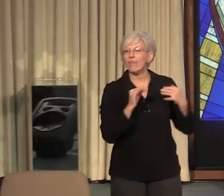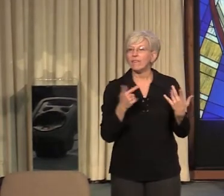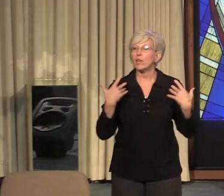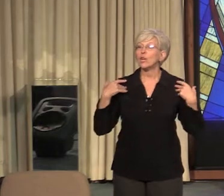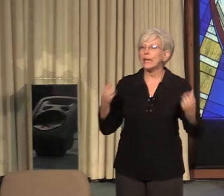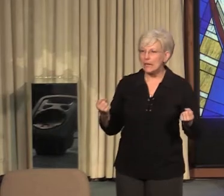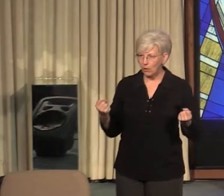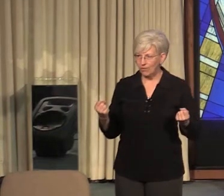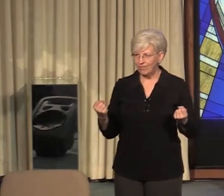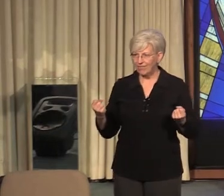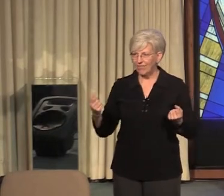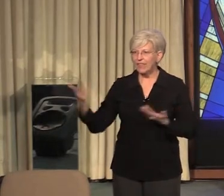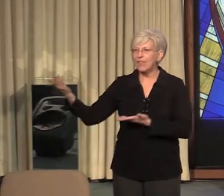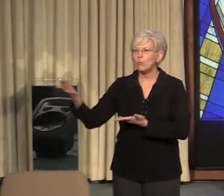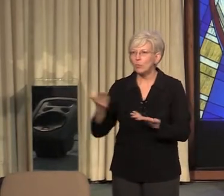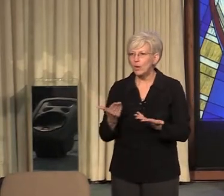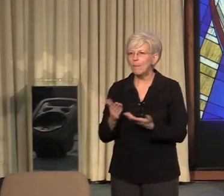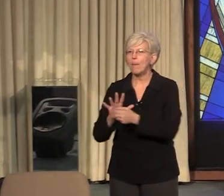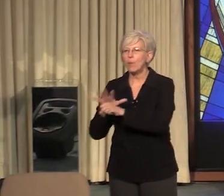prosperity.